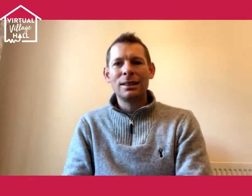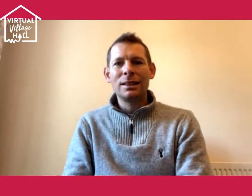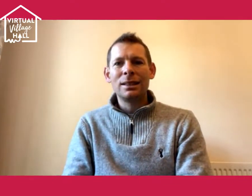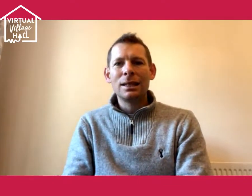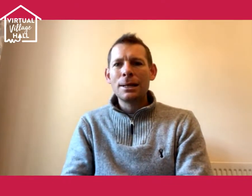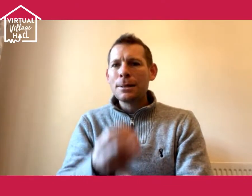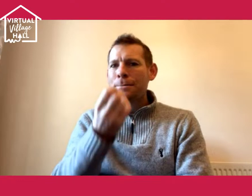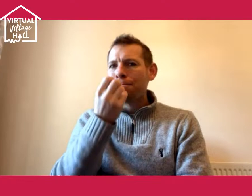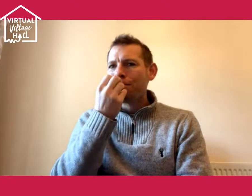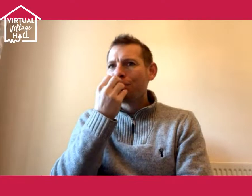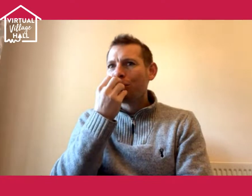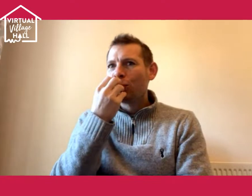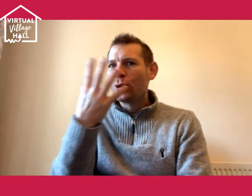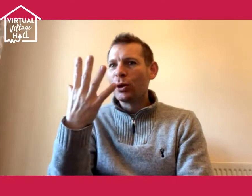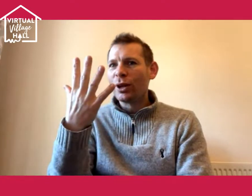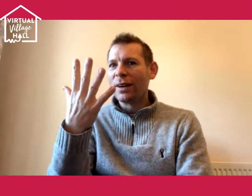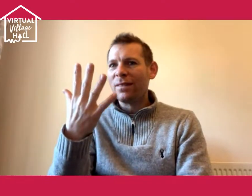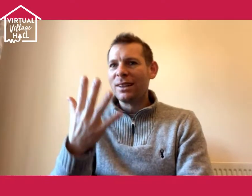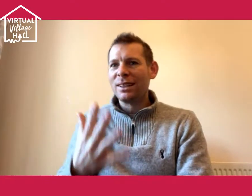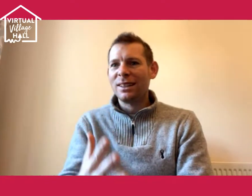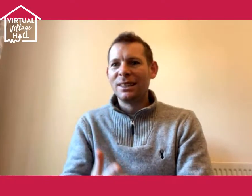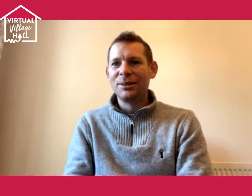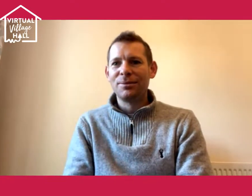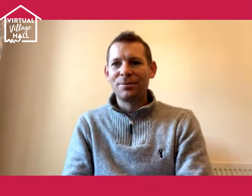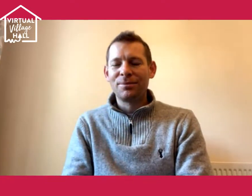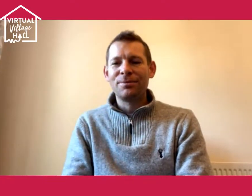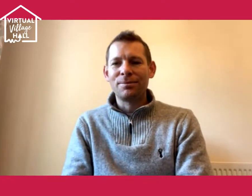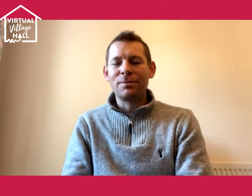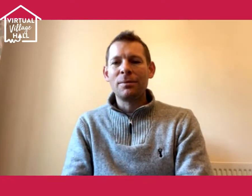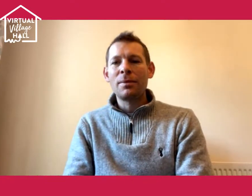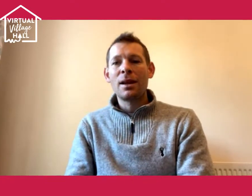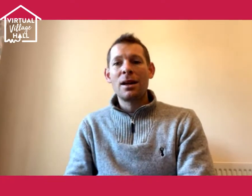pretty, and beautiful.